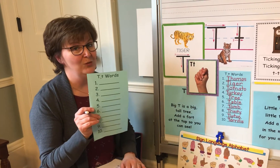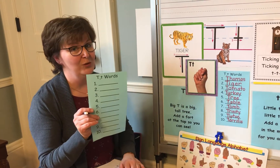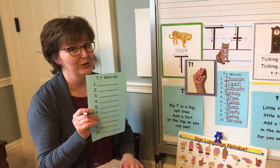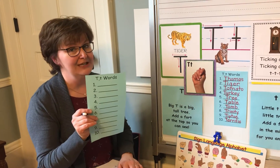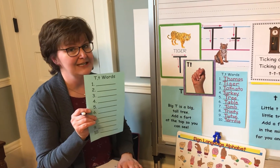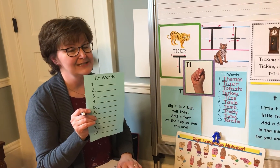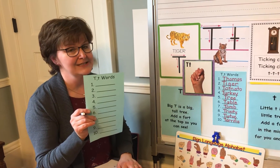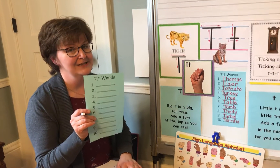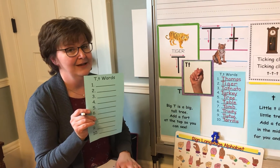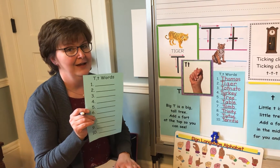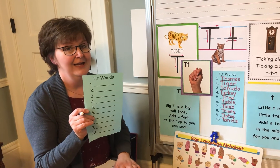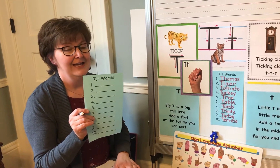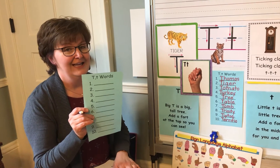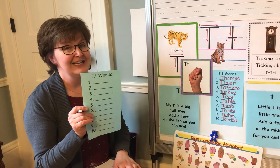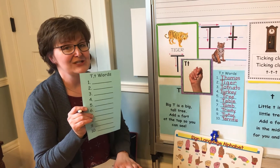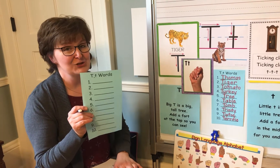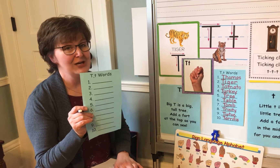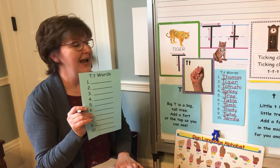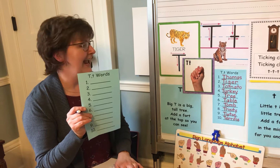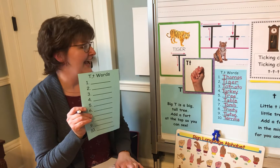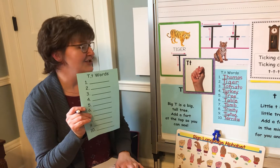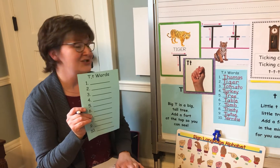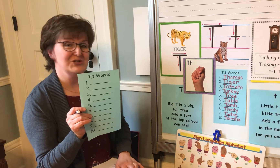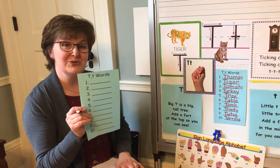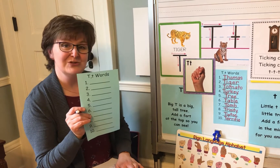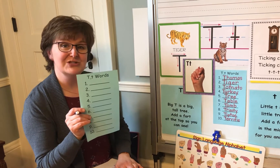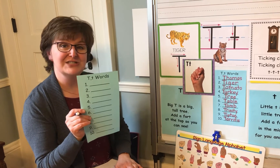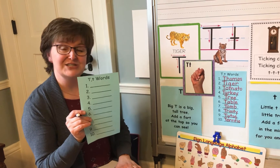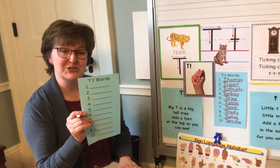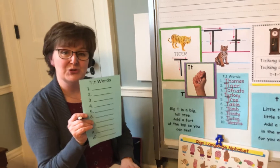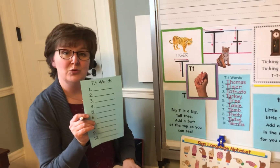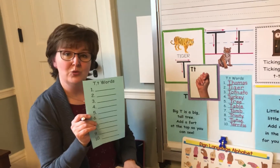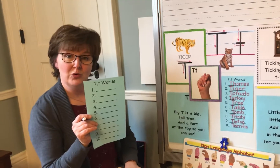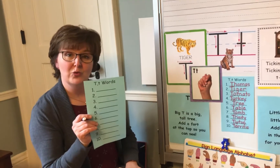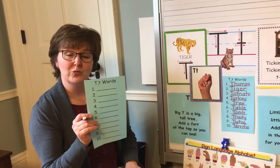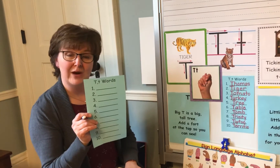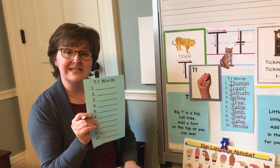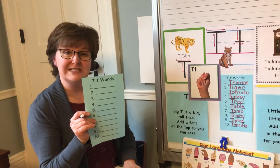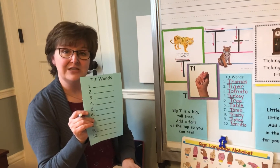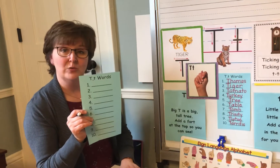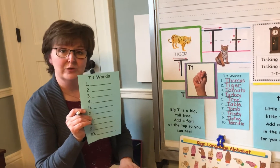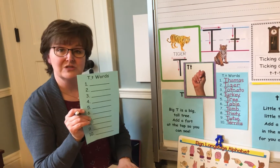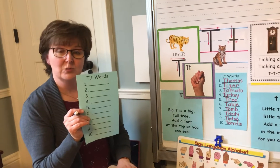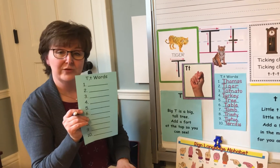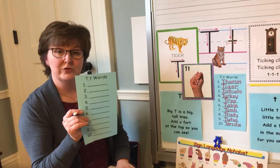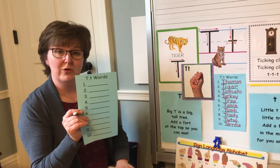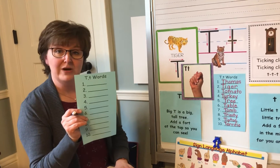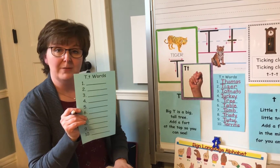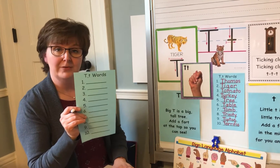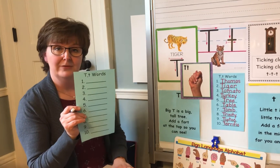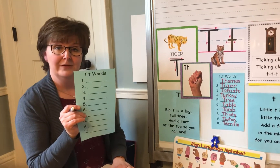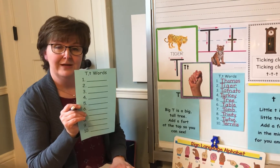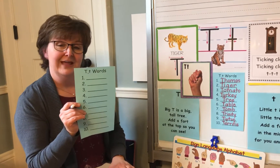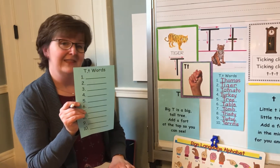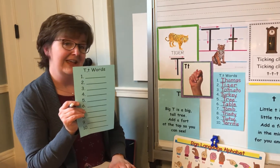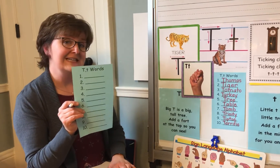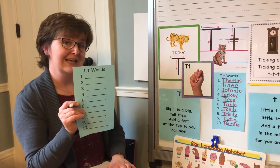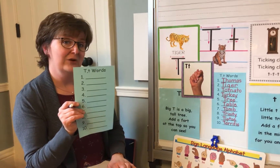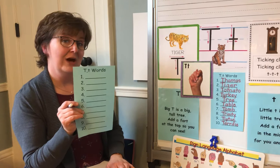word list. Yesterday, I asked you to write T words with a grown-up. They can tell you how to